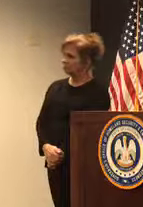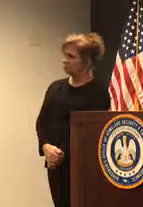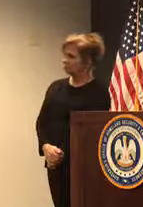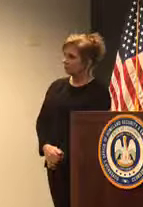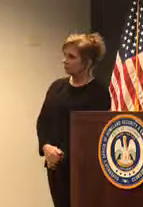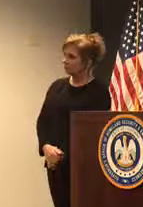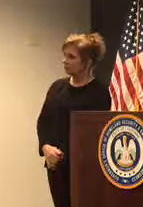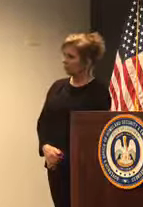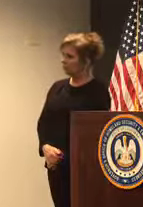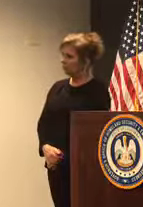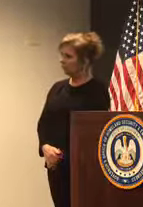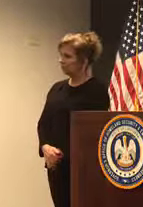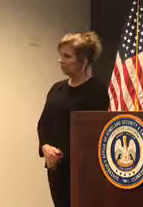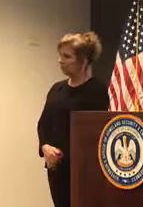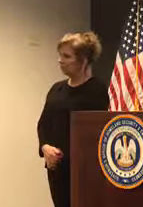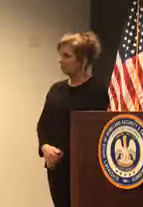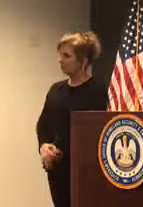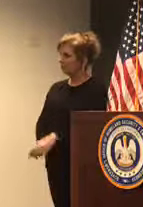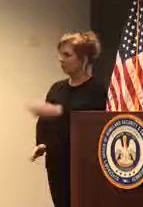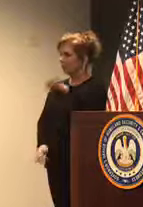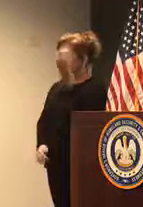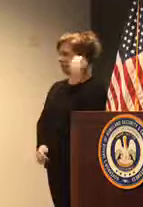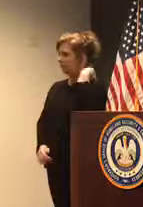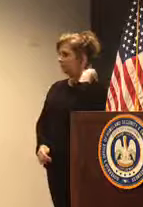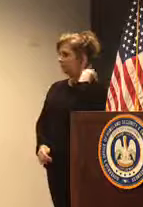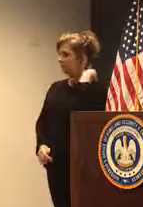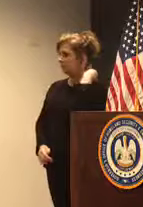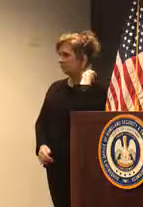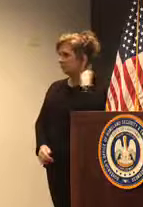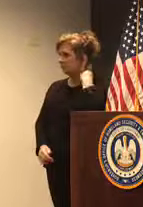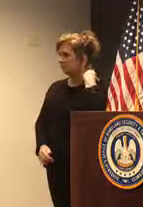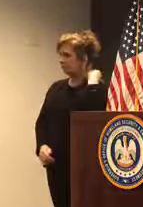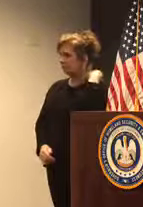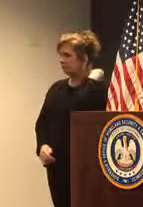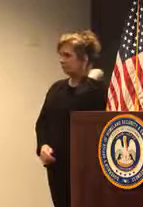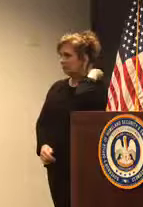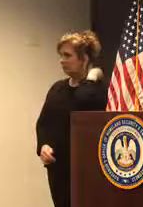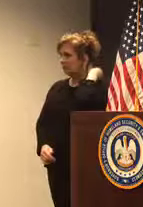our livestock owners and farmers.